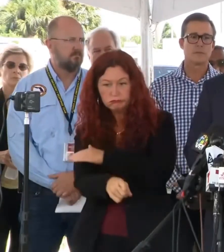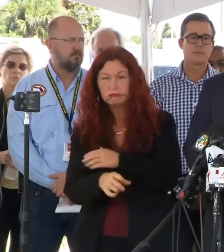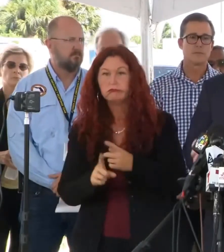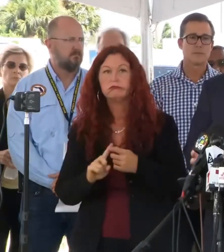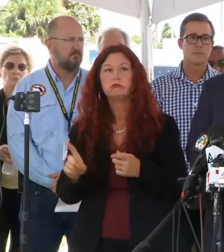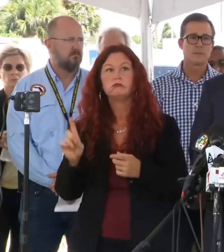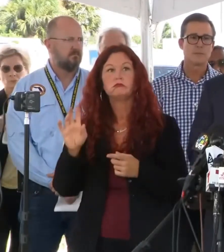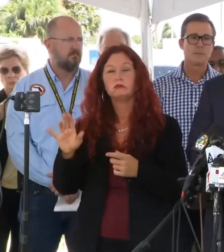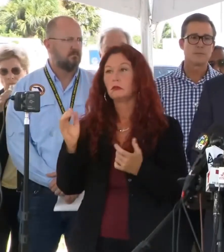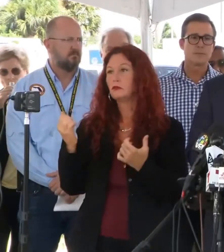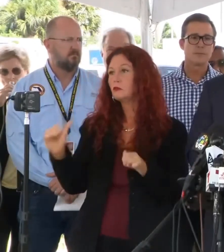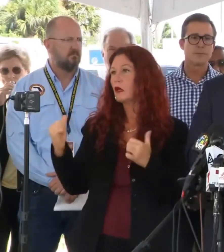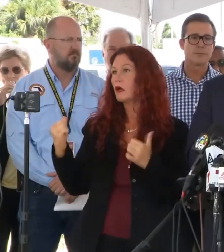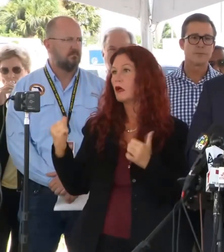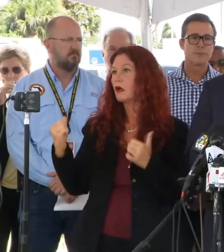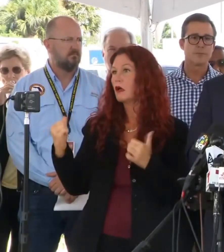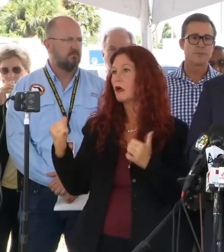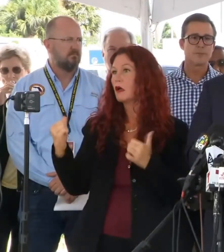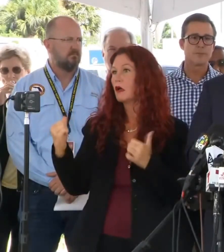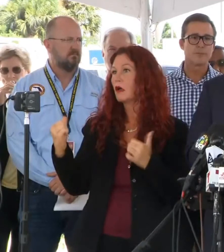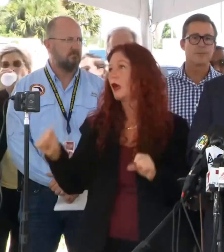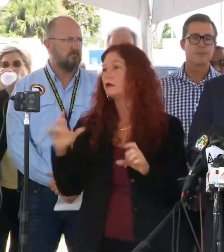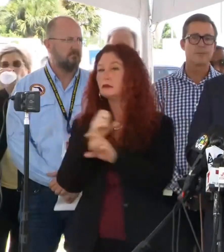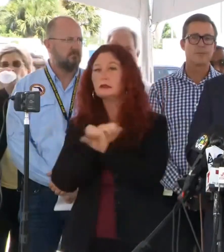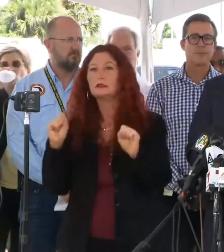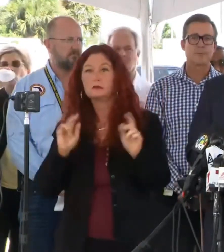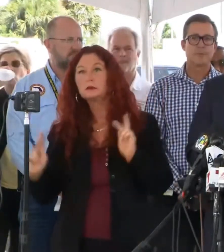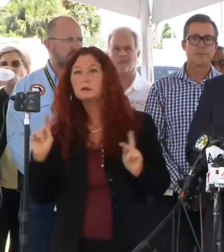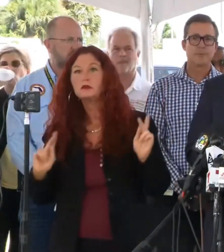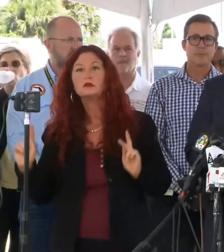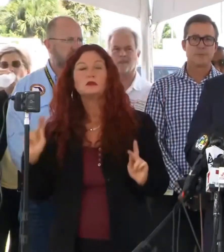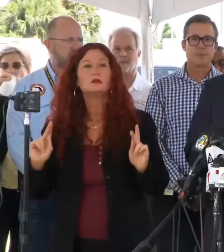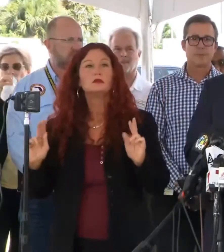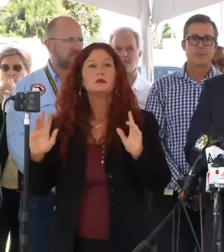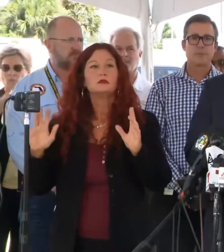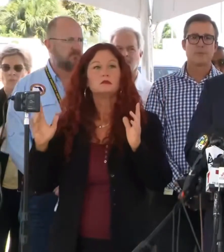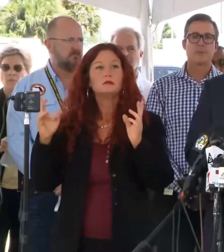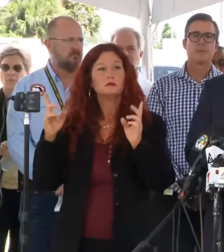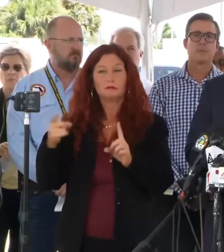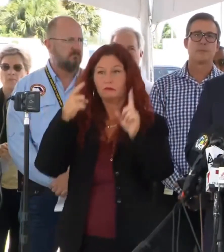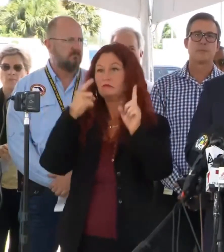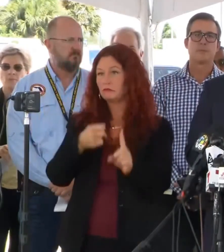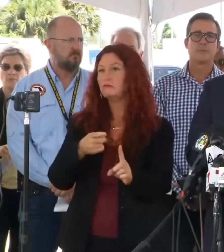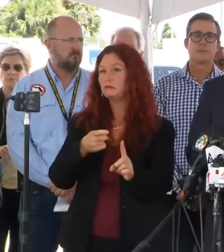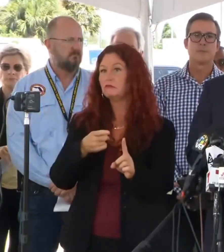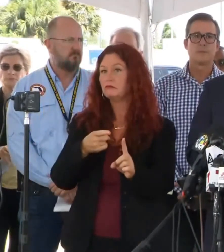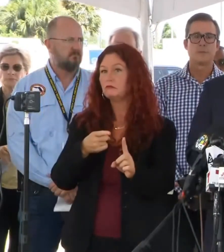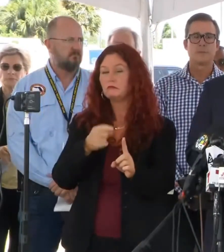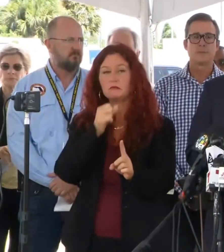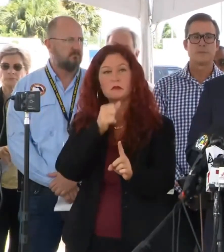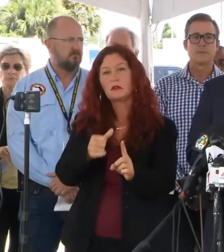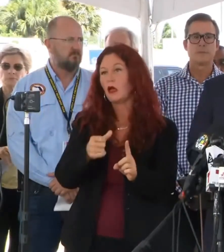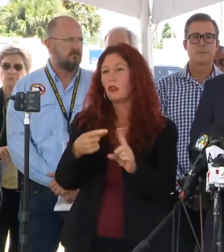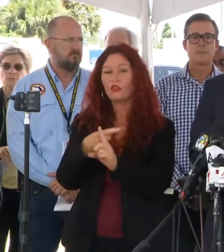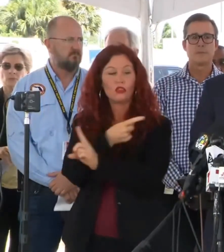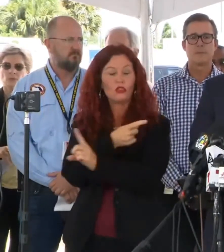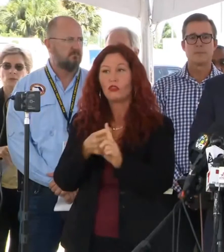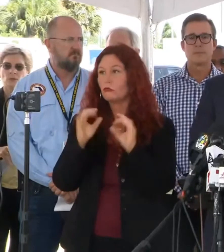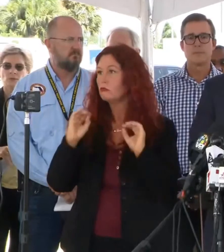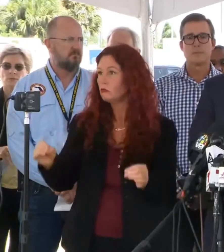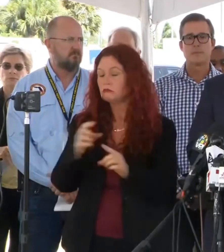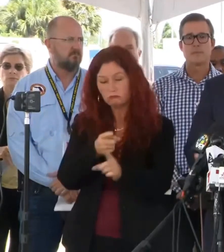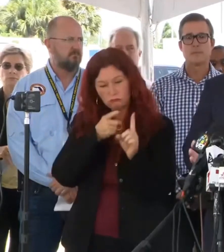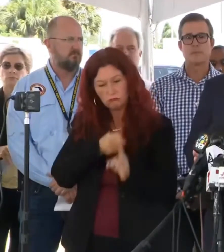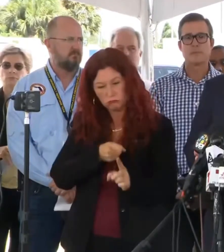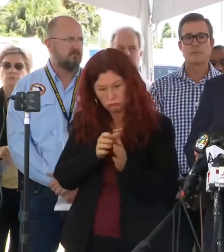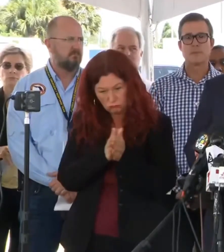try to find an area where they could potentially rescue people, they have that mission and they're doing it, and they're not shirking from it,